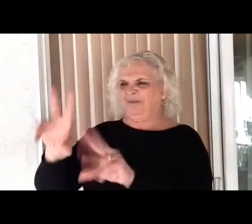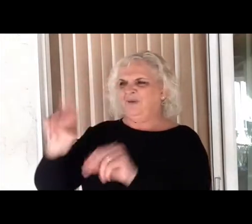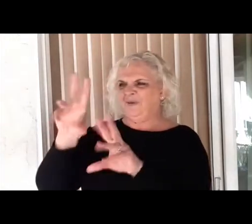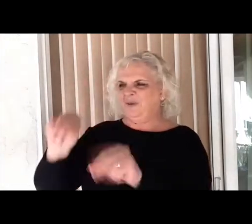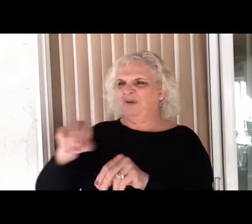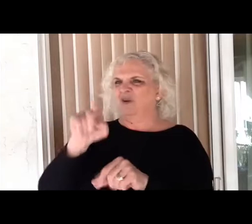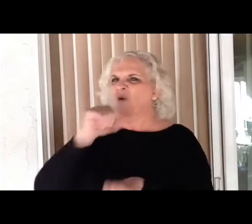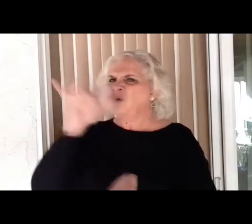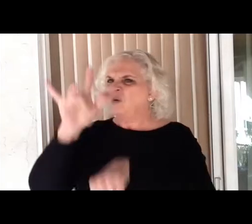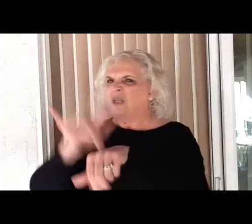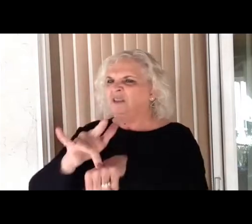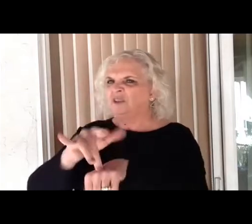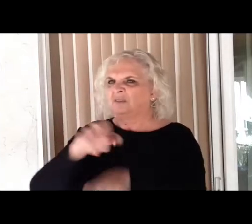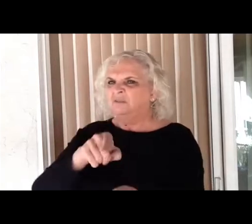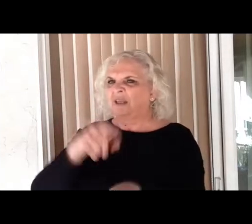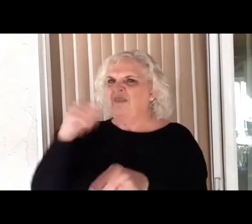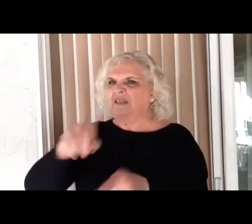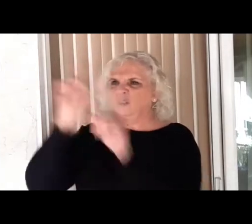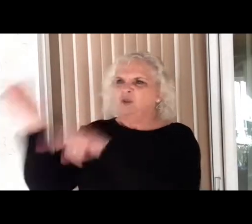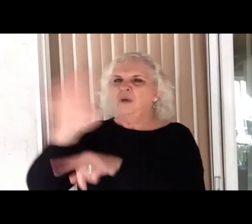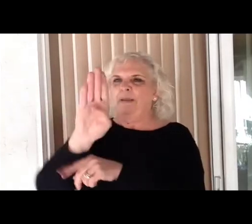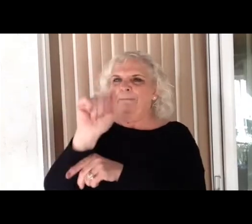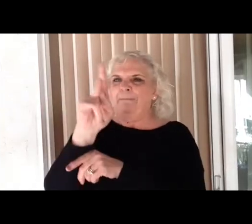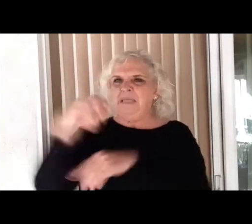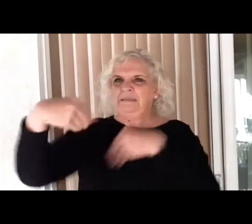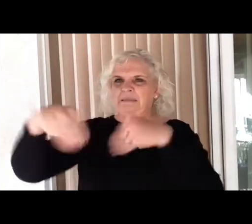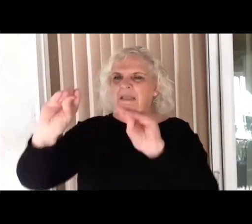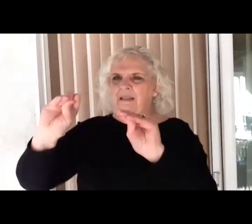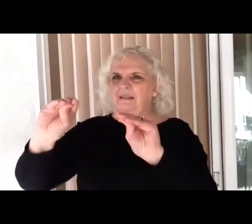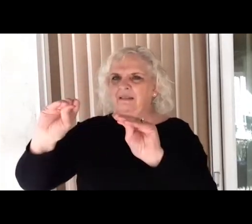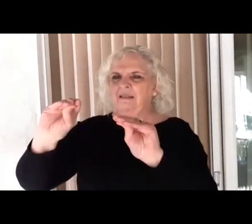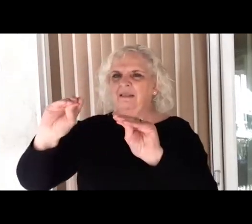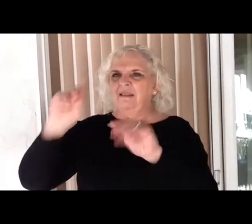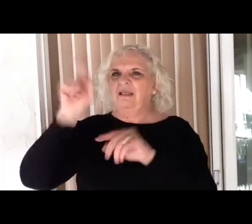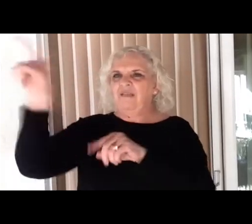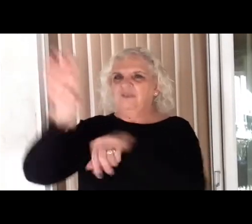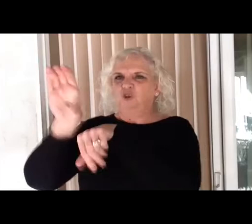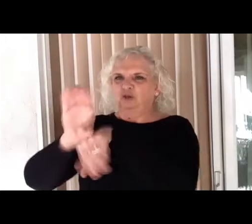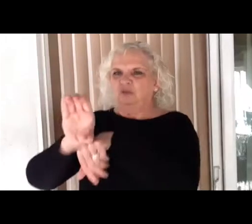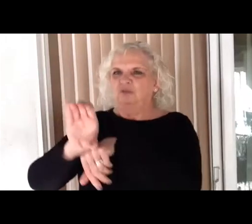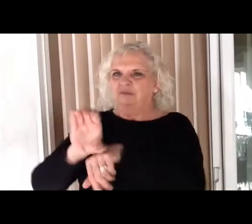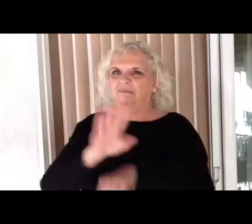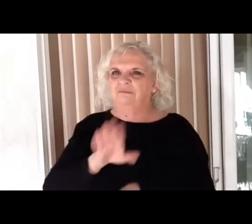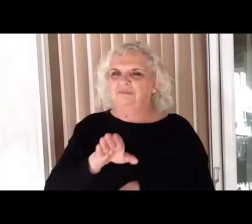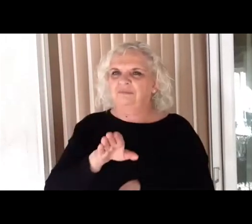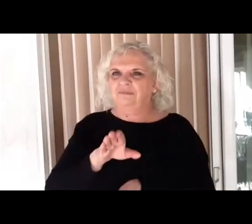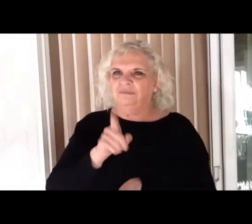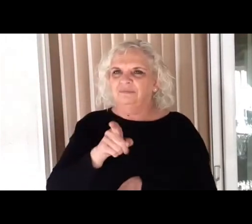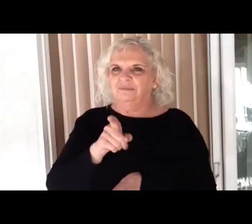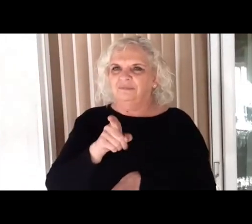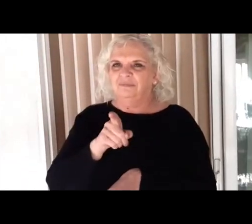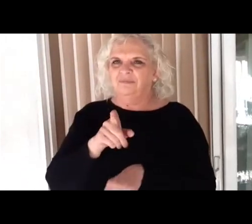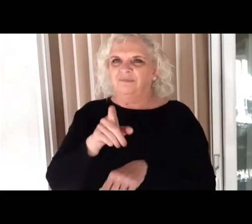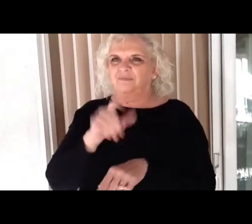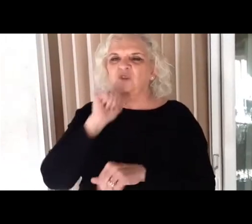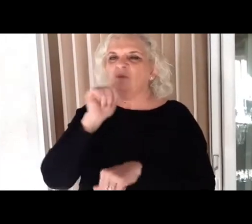Don't you touch this cake. It's going down to the bake sale at St. Basil's Church. And